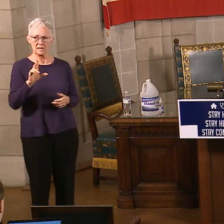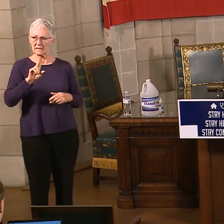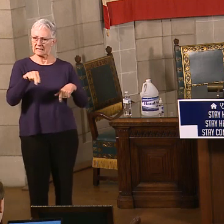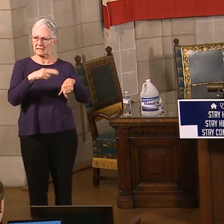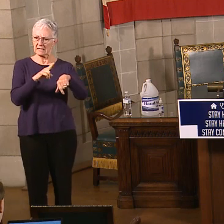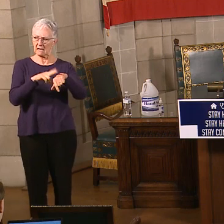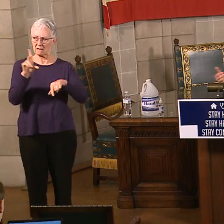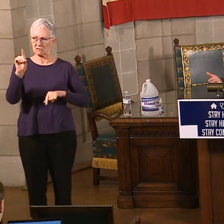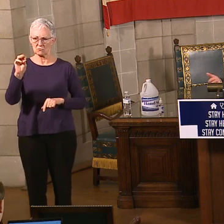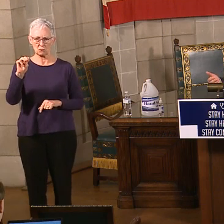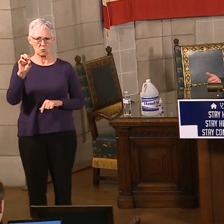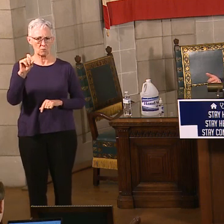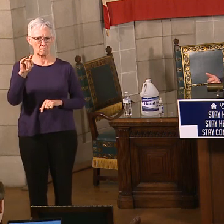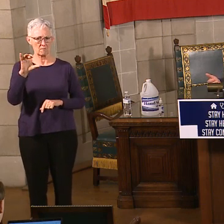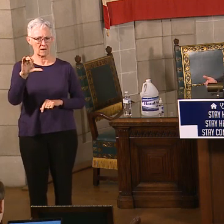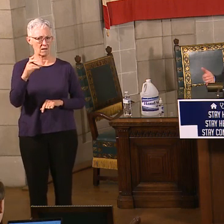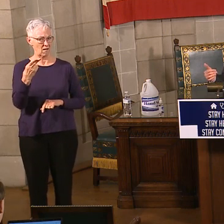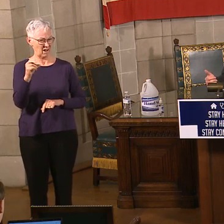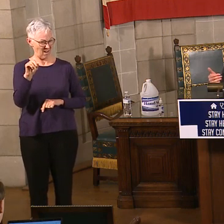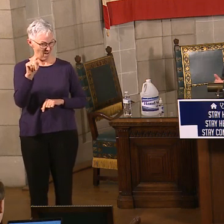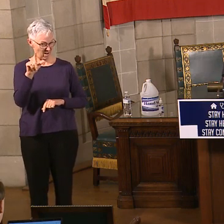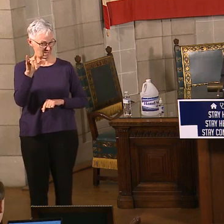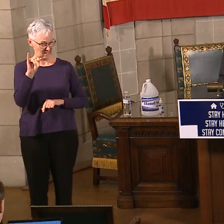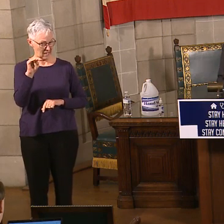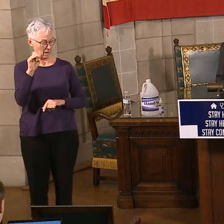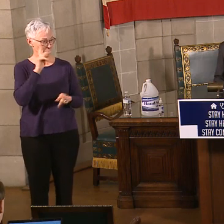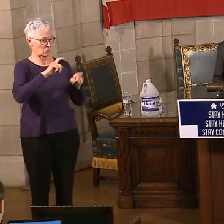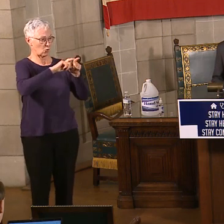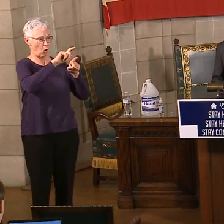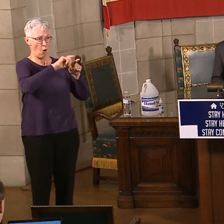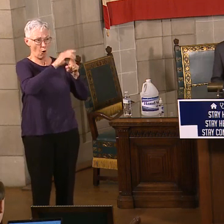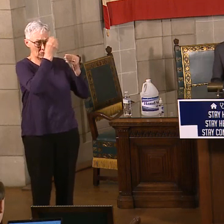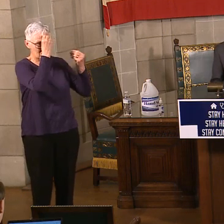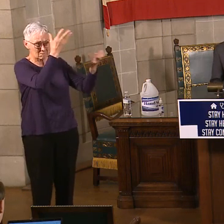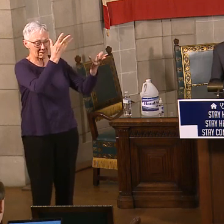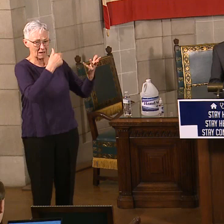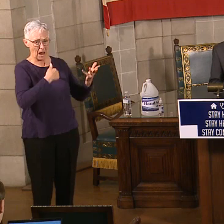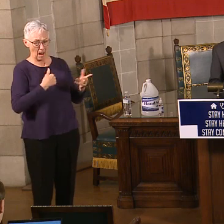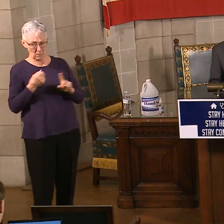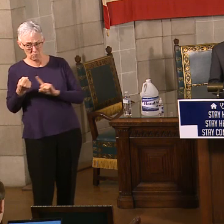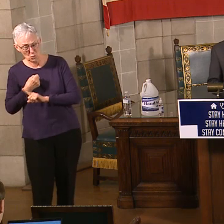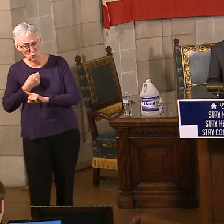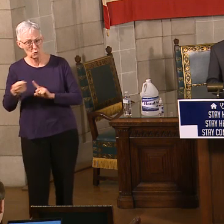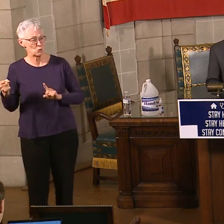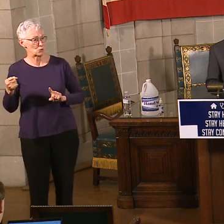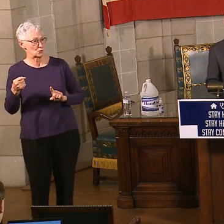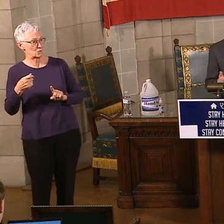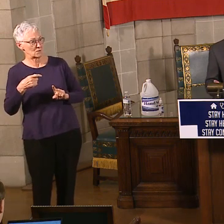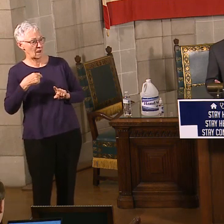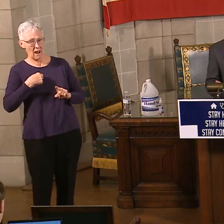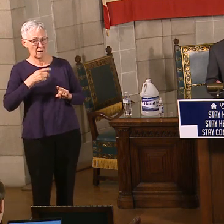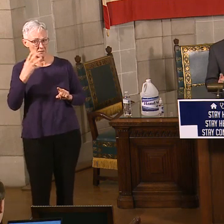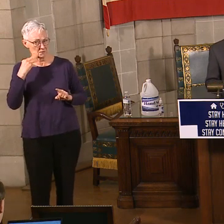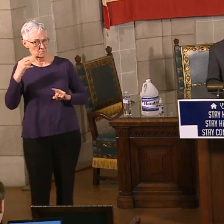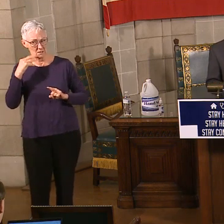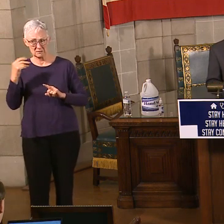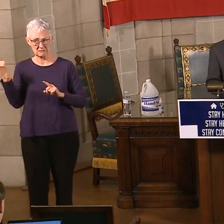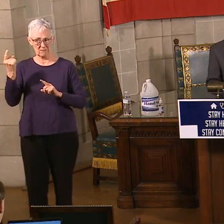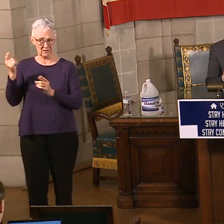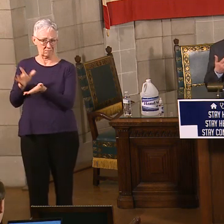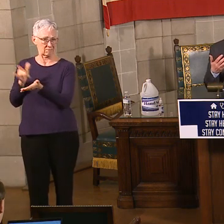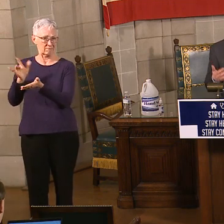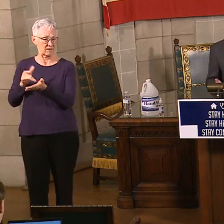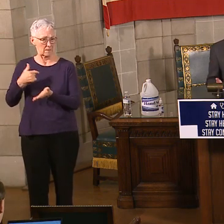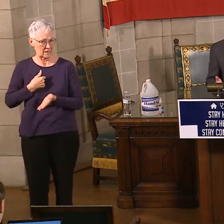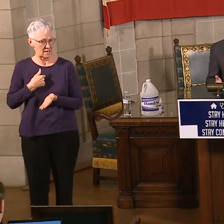Violence Hotline received a 21% increase in the number of calls coming into it. In New Orleans and Lafayette, they saw their numbers go up by